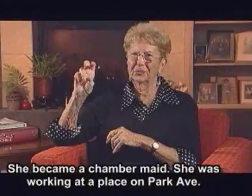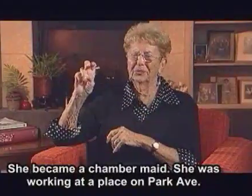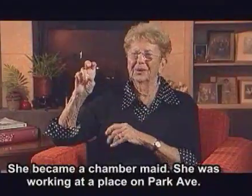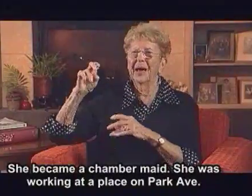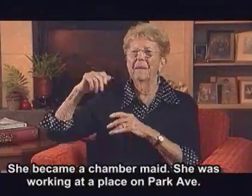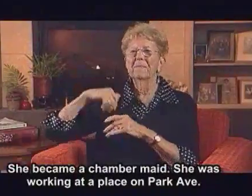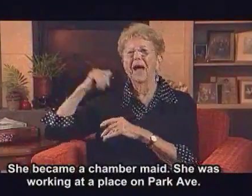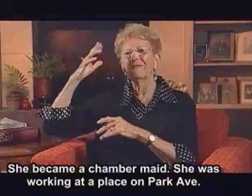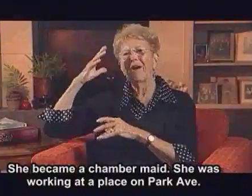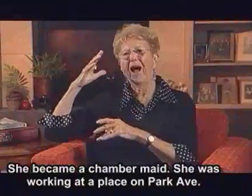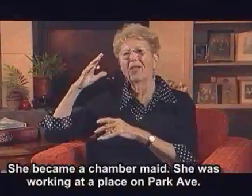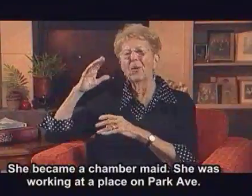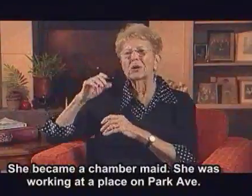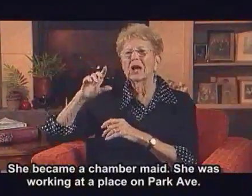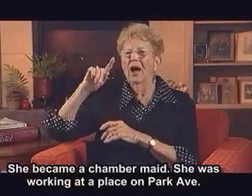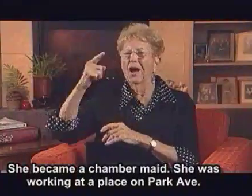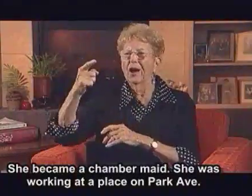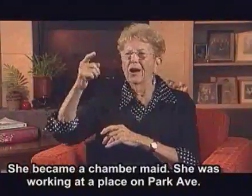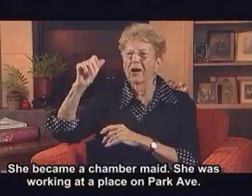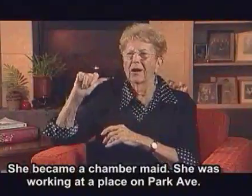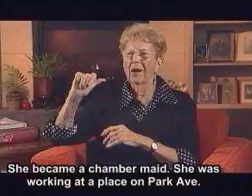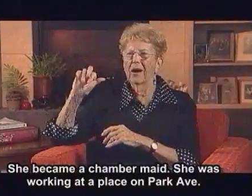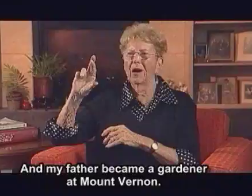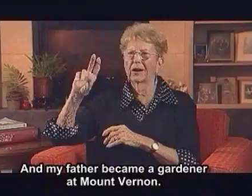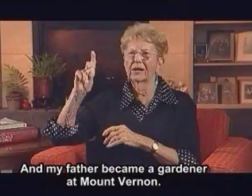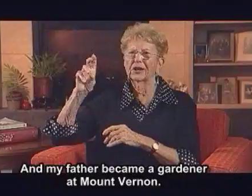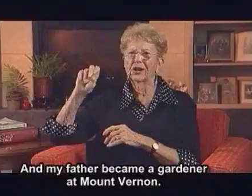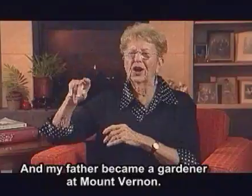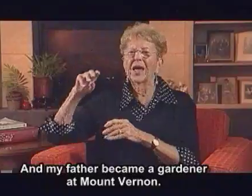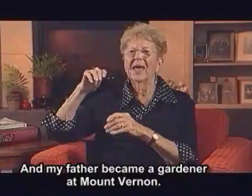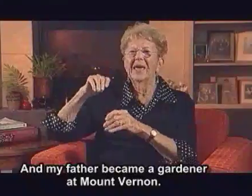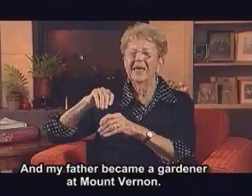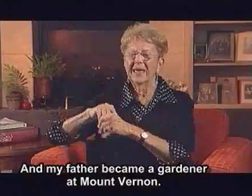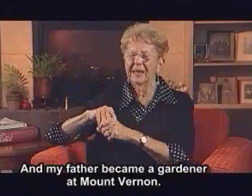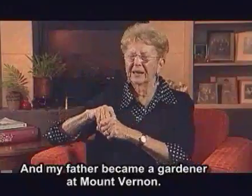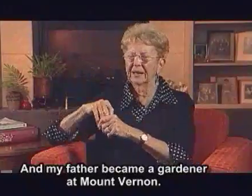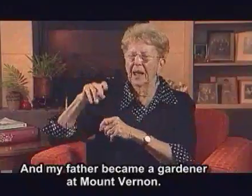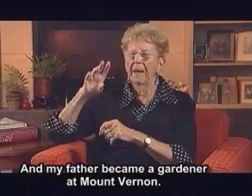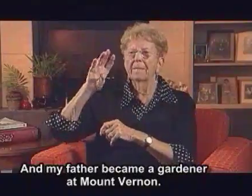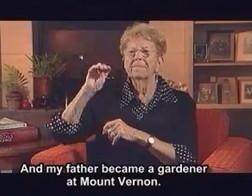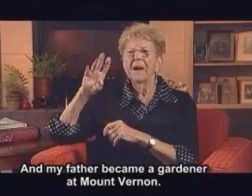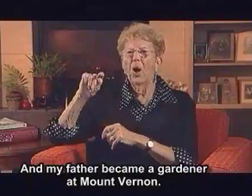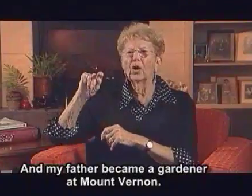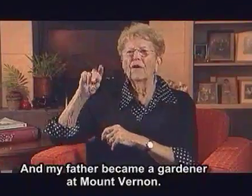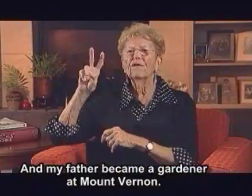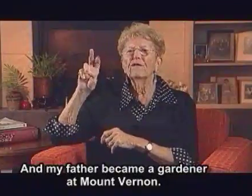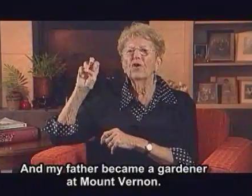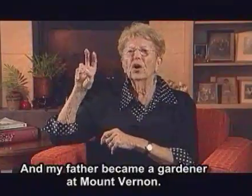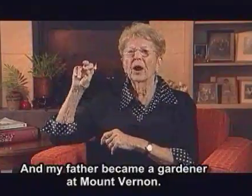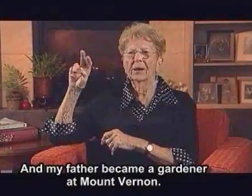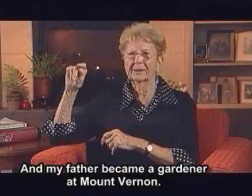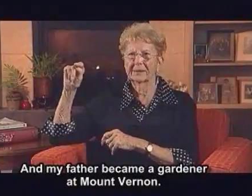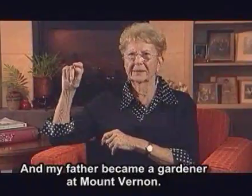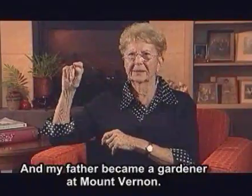She was working at a place on Park Avenue. And my father became a gardener at Mount